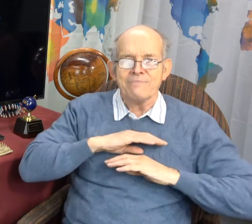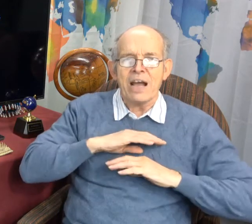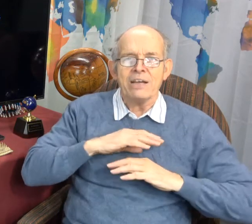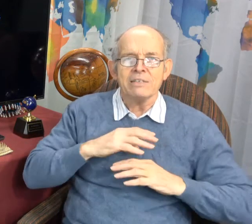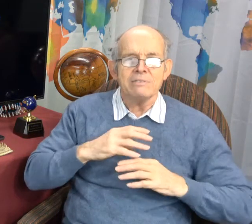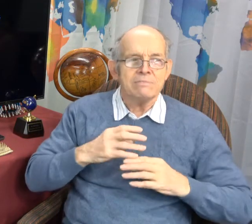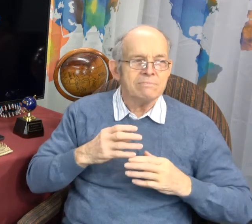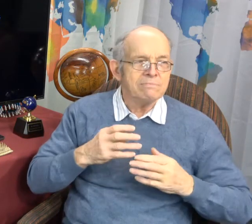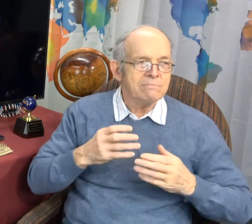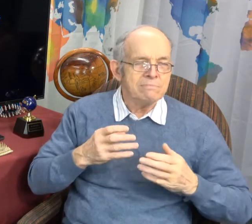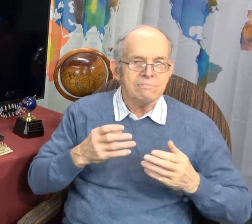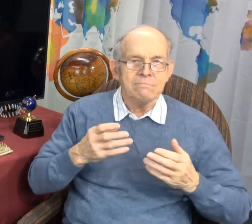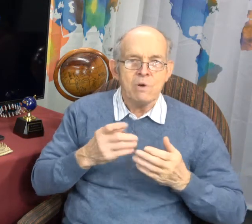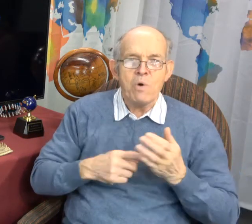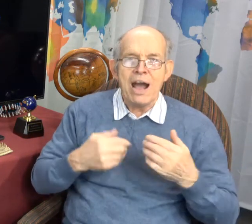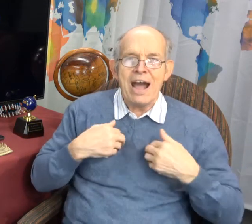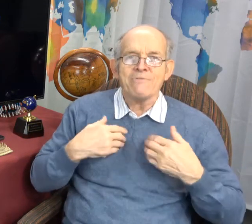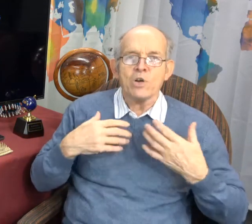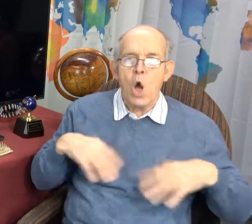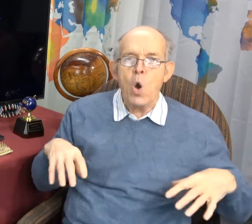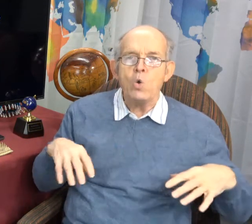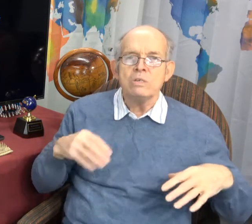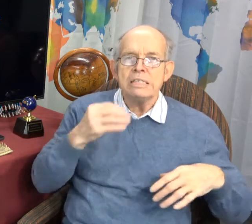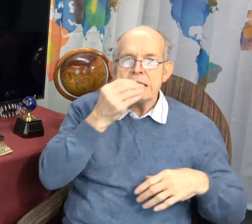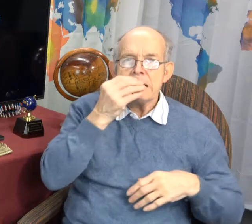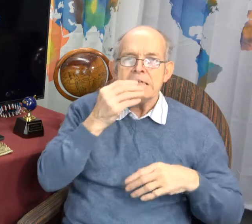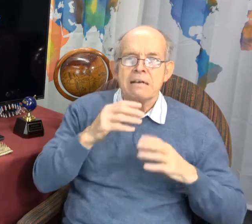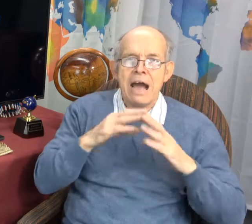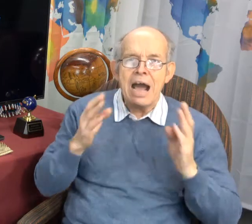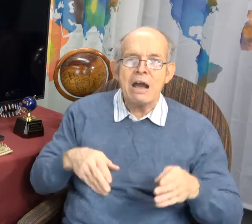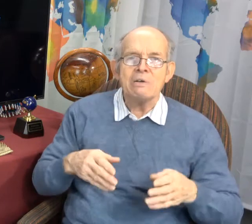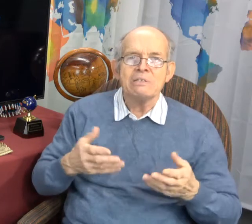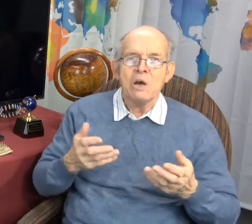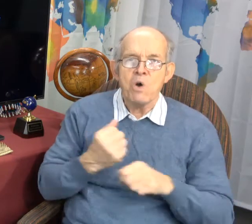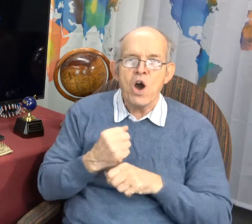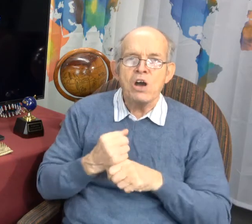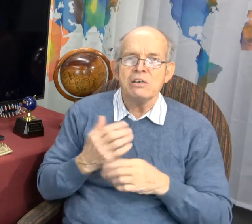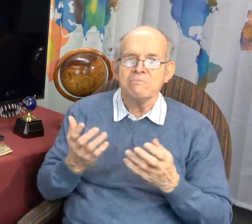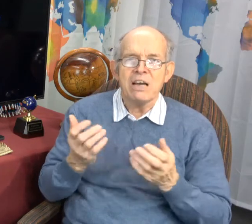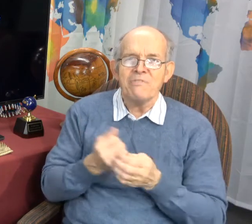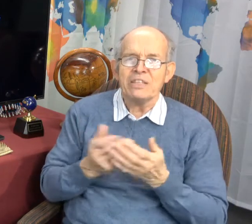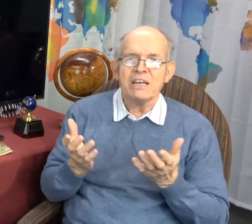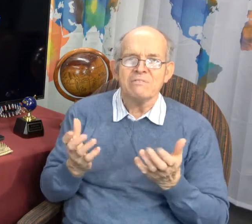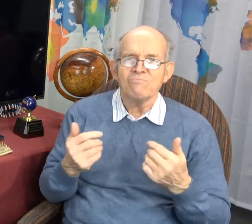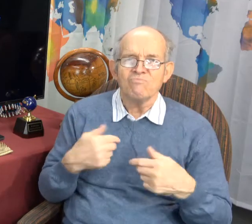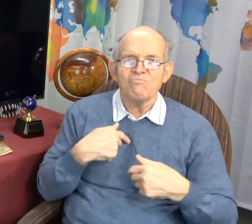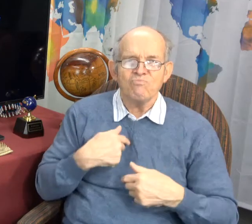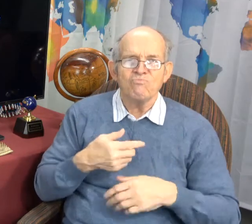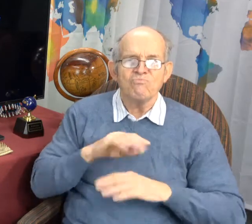certified. We have clothes, eat, wear, everything.